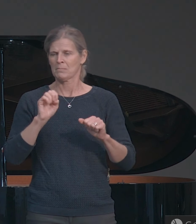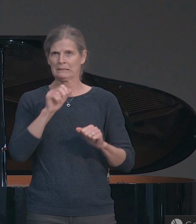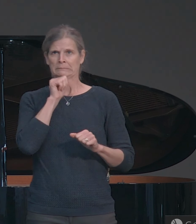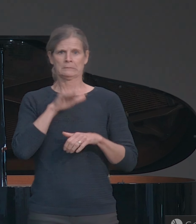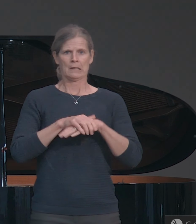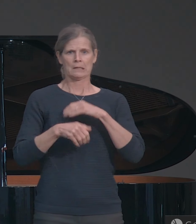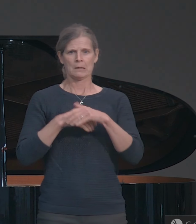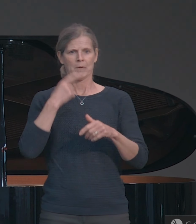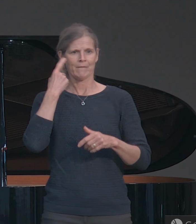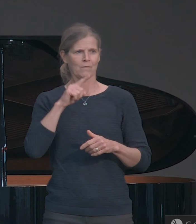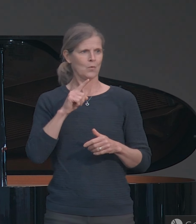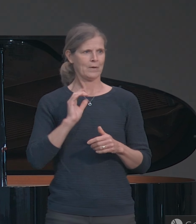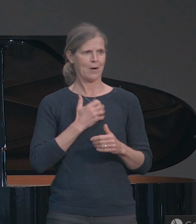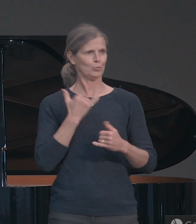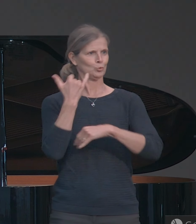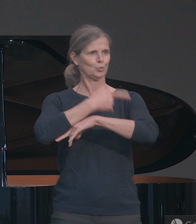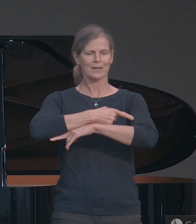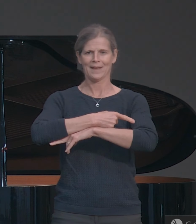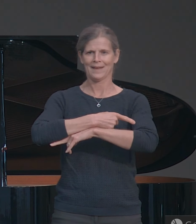for modern ears.